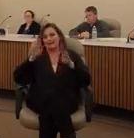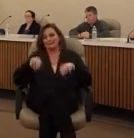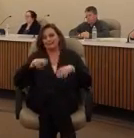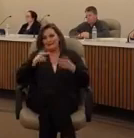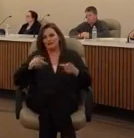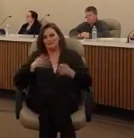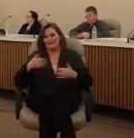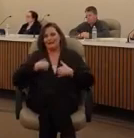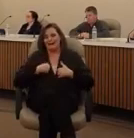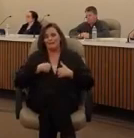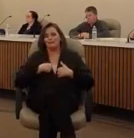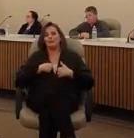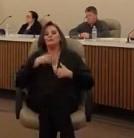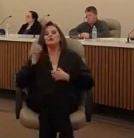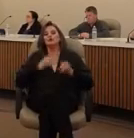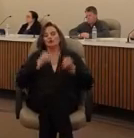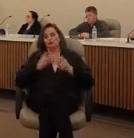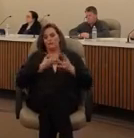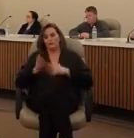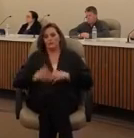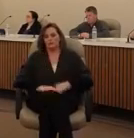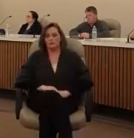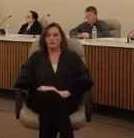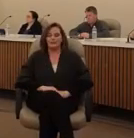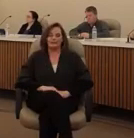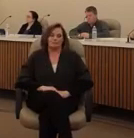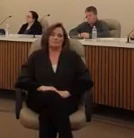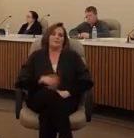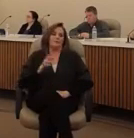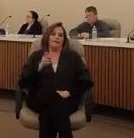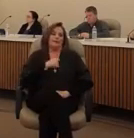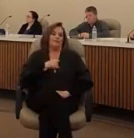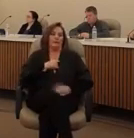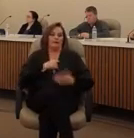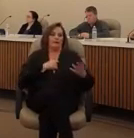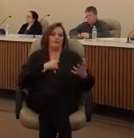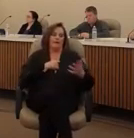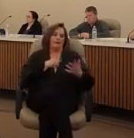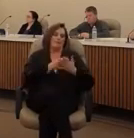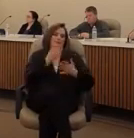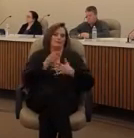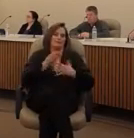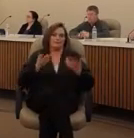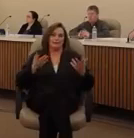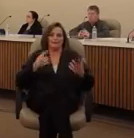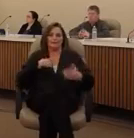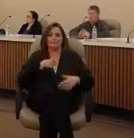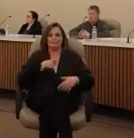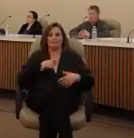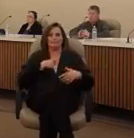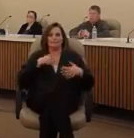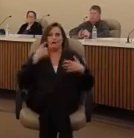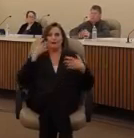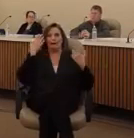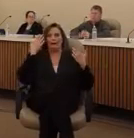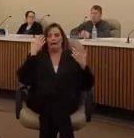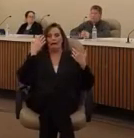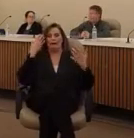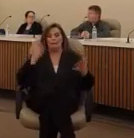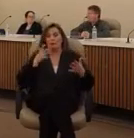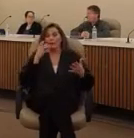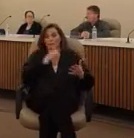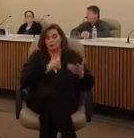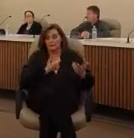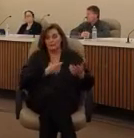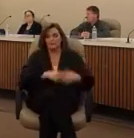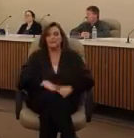I think people are going to come in there if they want to buy something. I can't tell you exactly what the market will be like for them once they're open. Don, But,